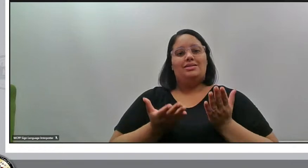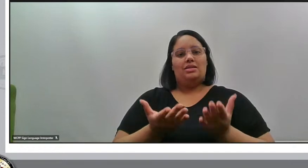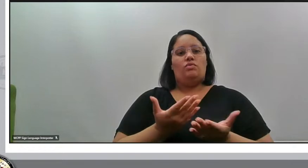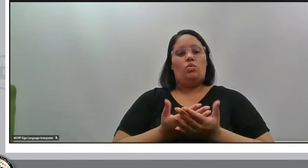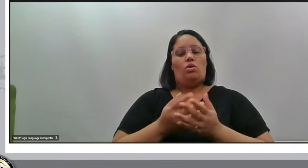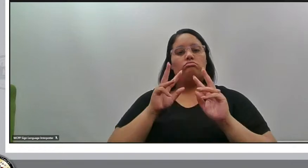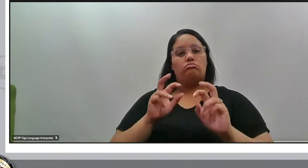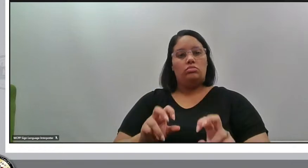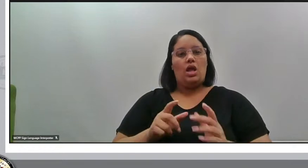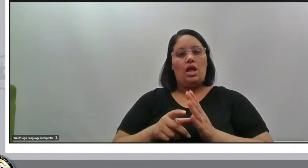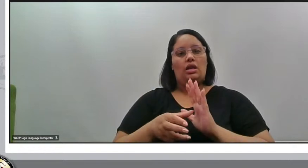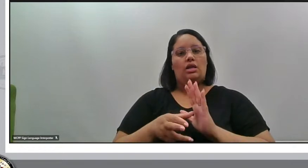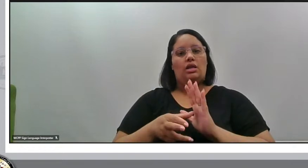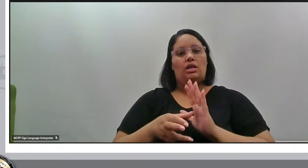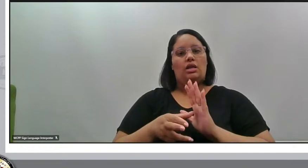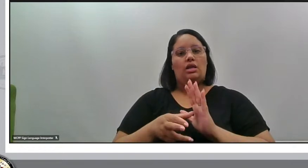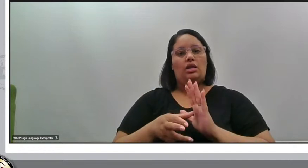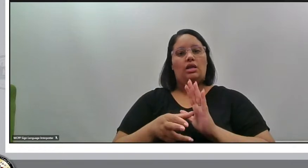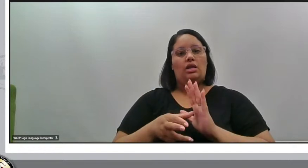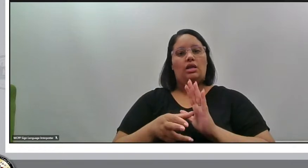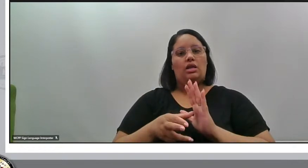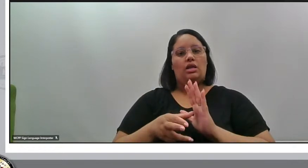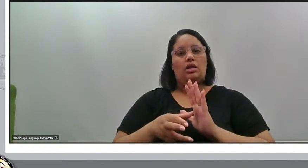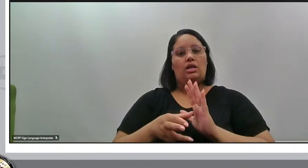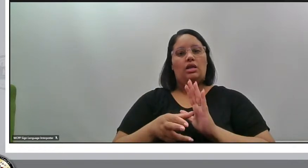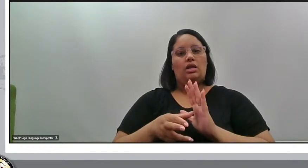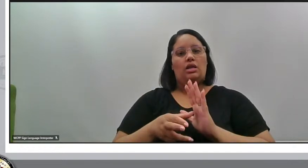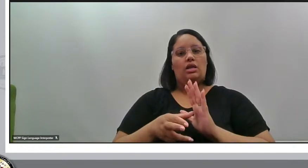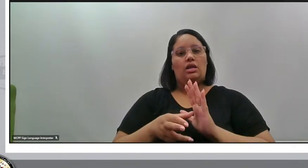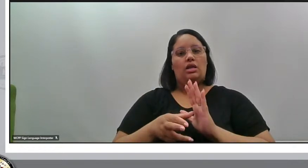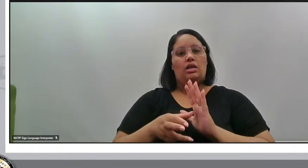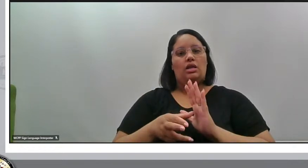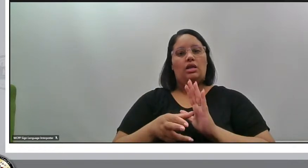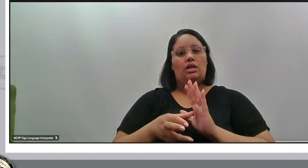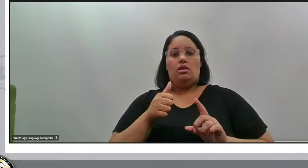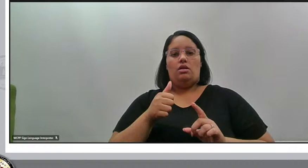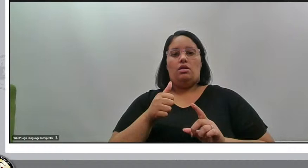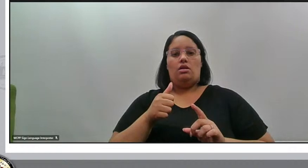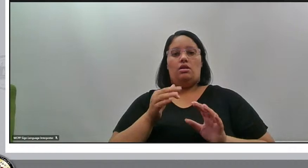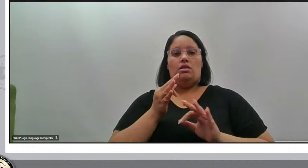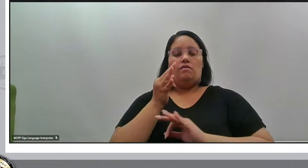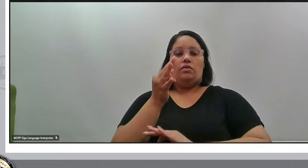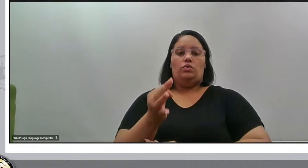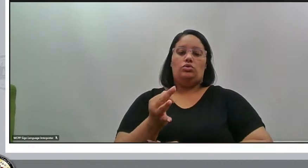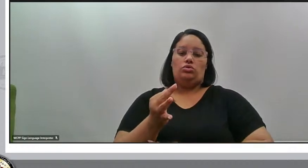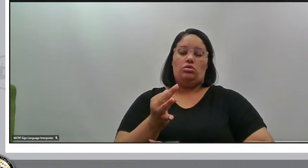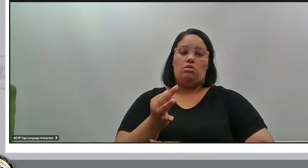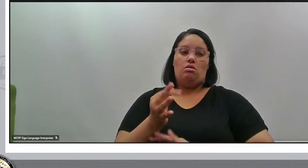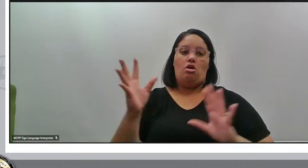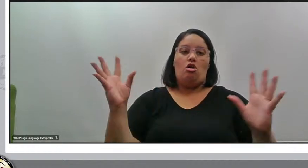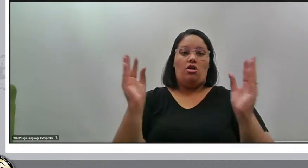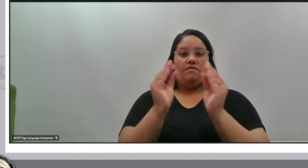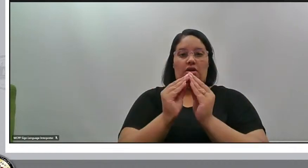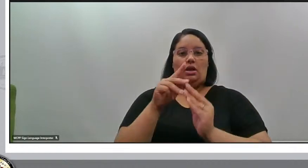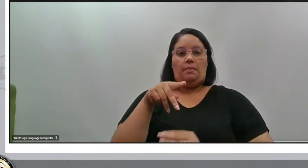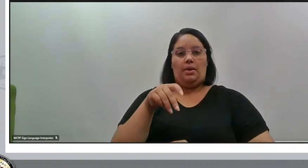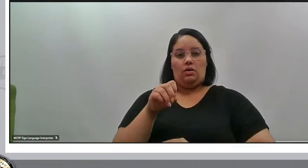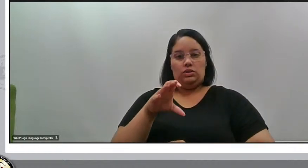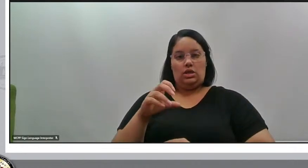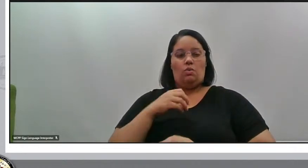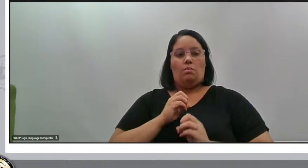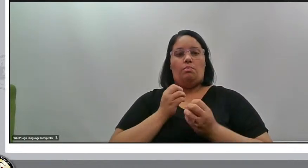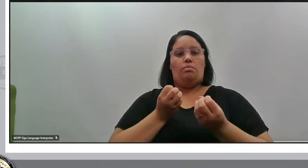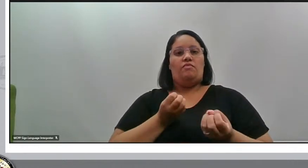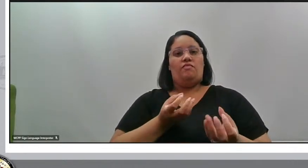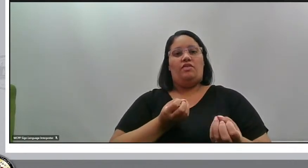at it in the view of Honourable Bartman, Chairperson, and at a future convening of the POC, we'll then provide